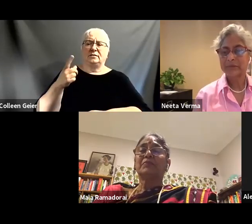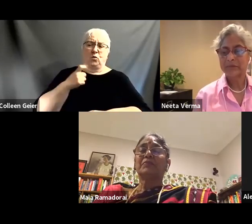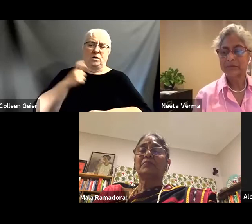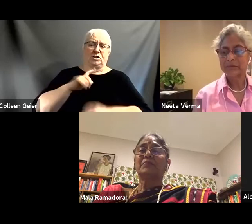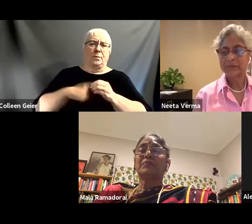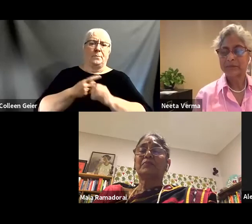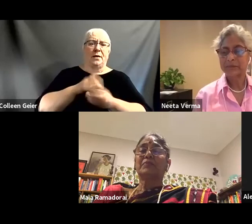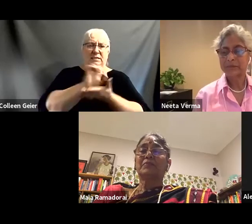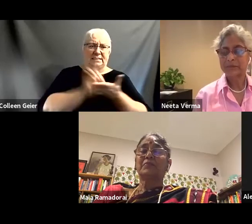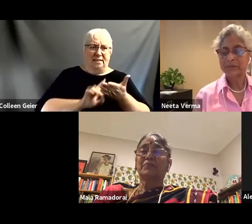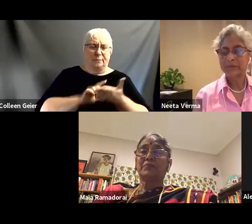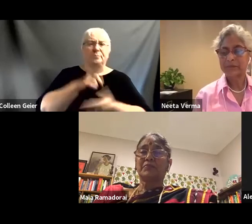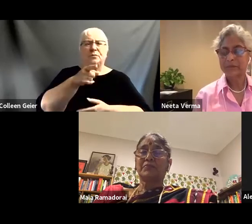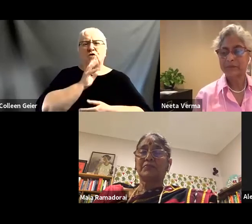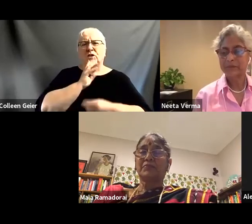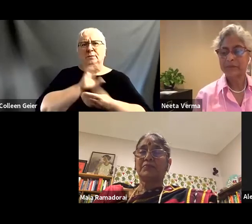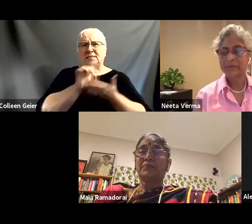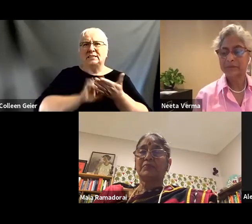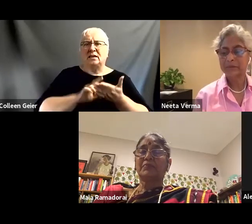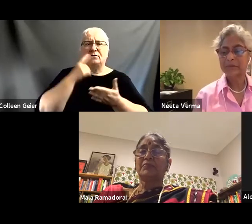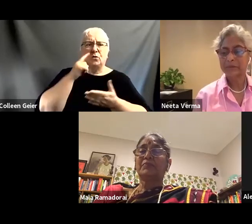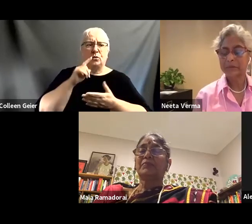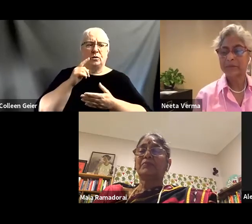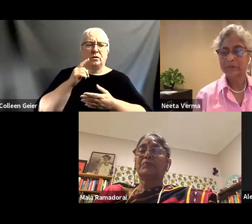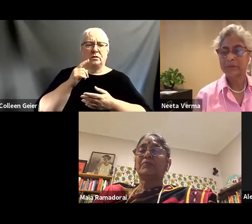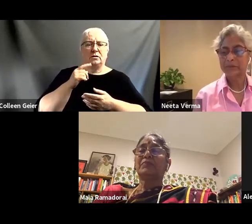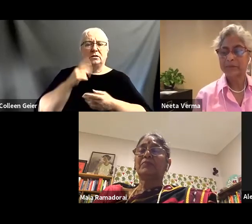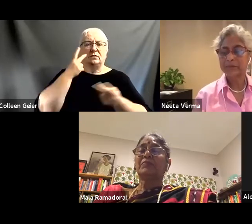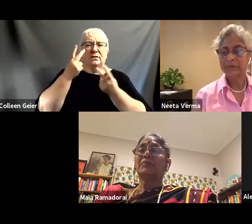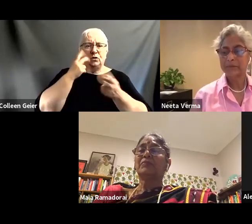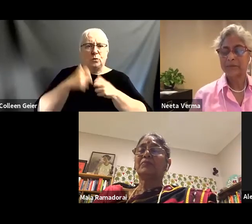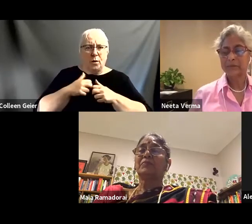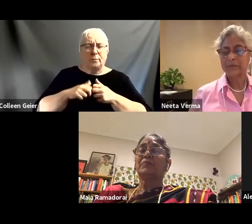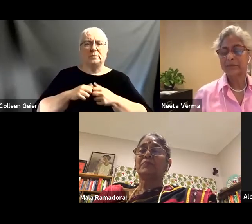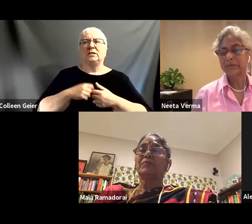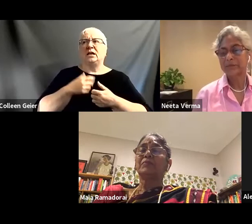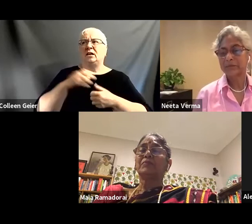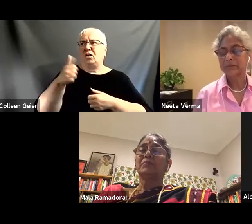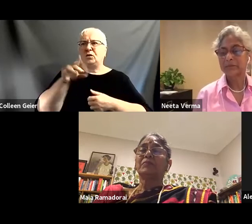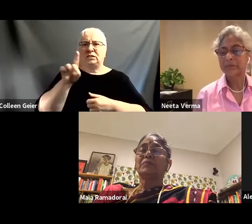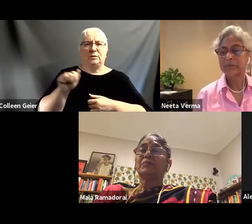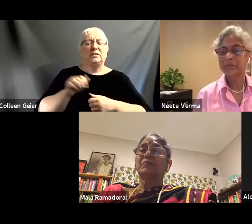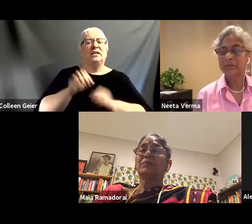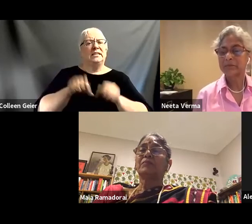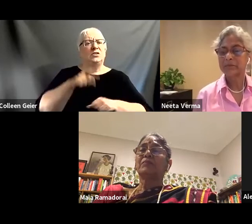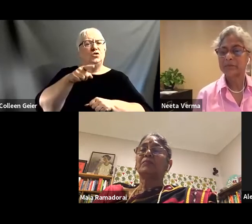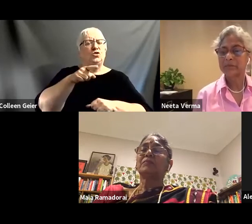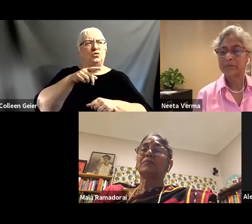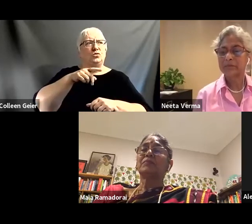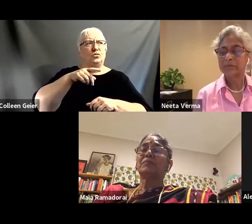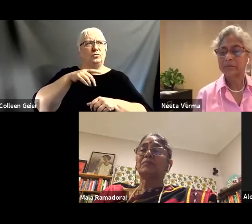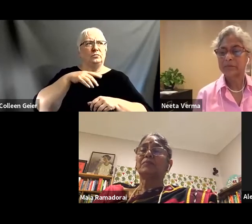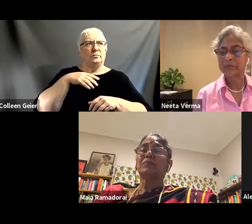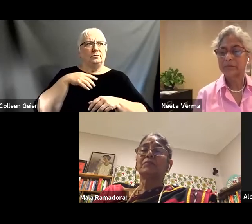design in relation to visual impairment and other disabilities. Could you talk perhaps a bit more specifically about how design can